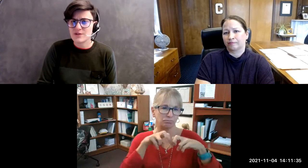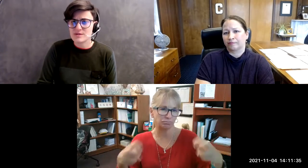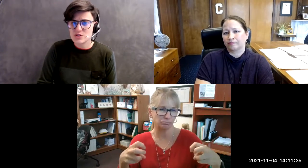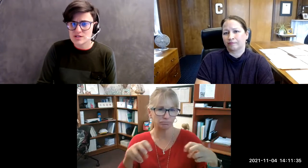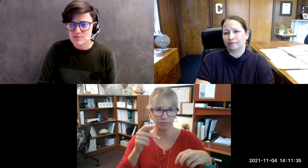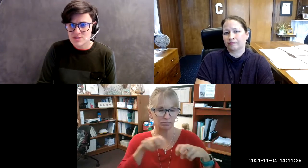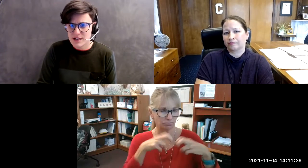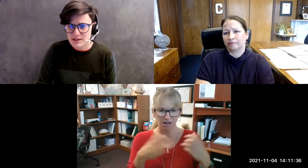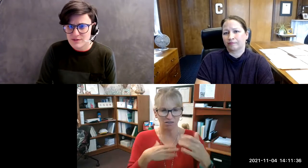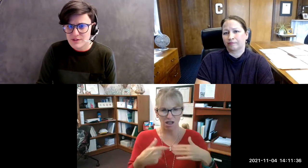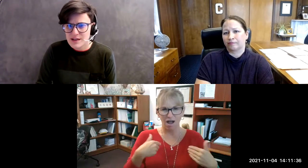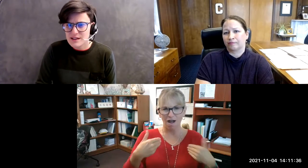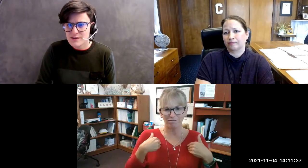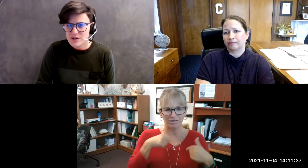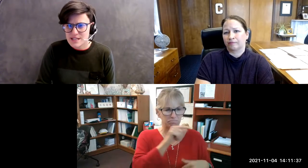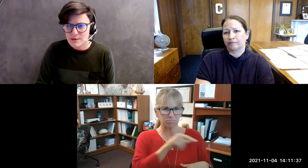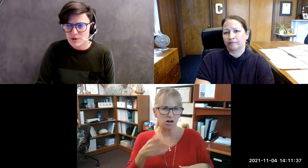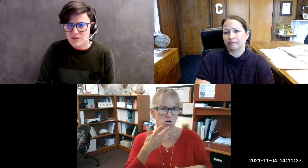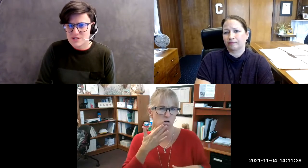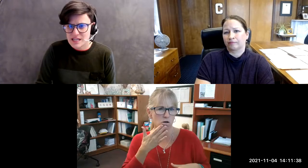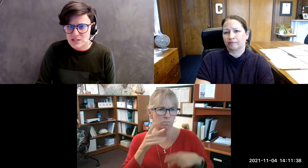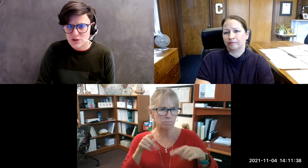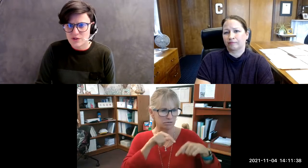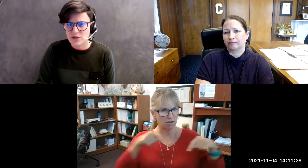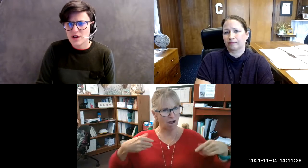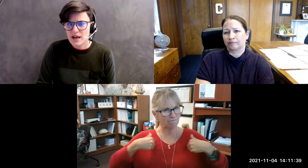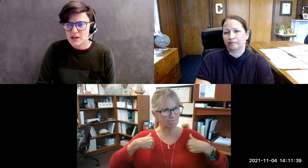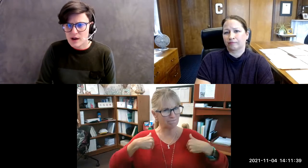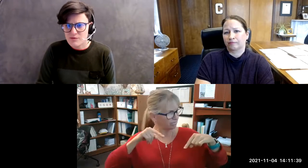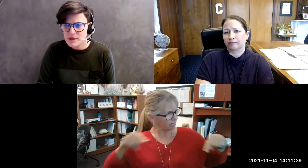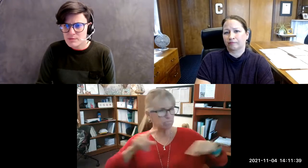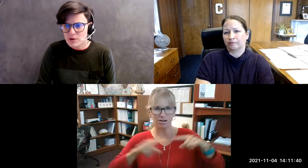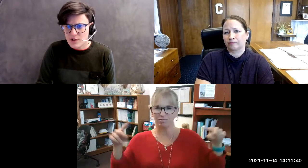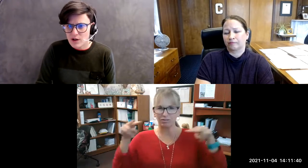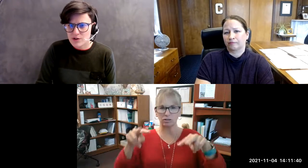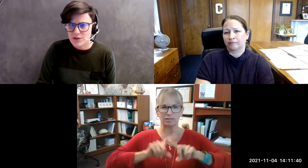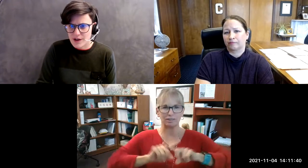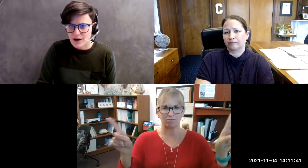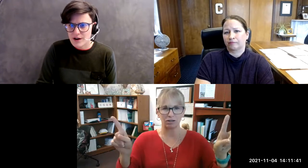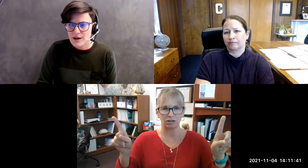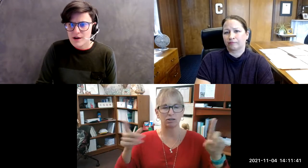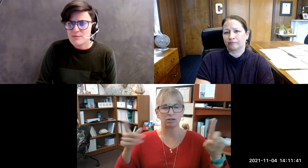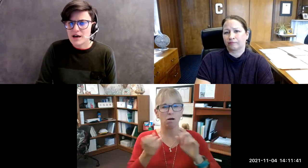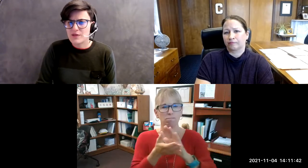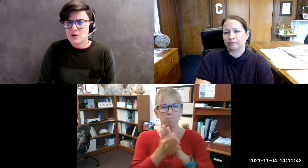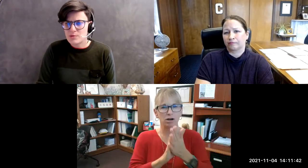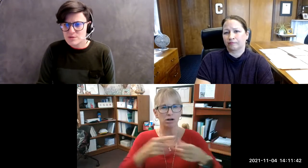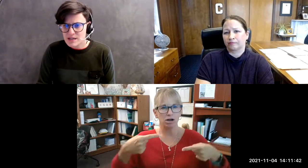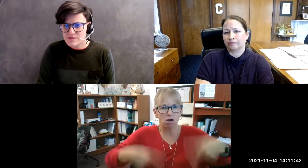from the student's perspective. Like, for example, if there's an interview and you have people of color there, but their perspectives